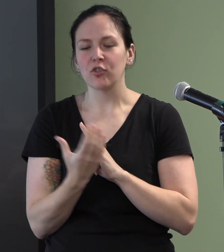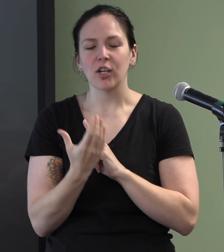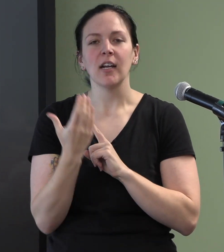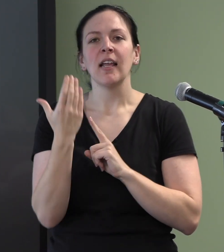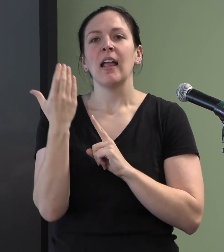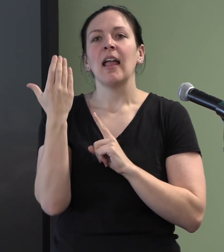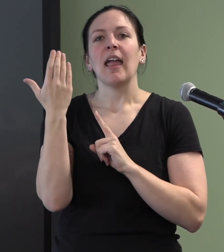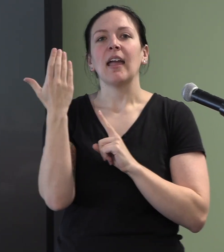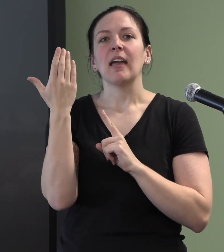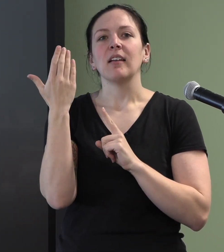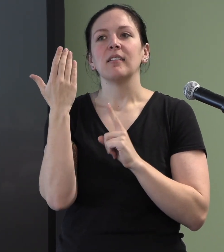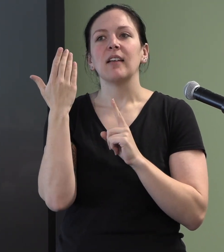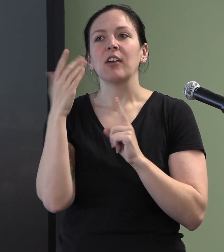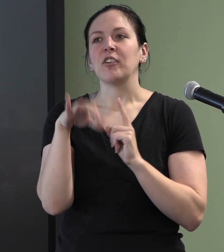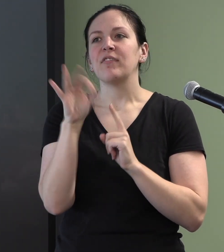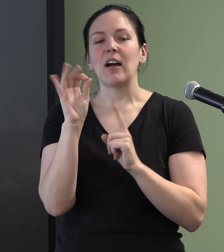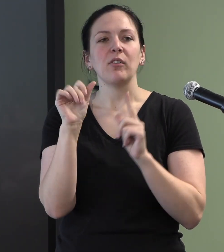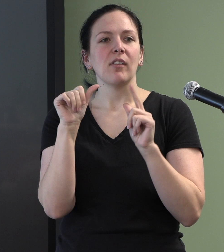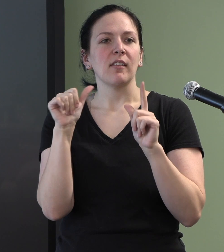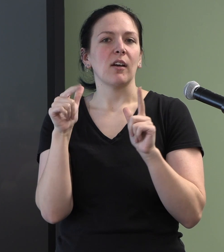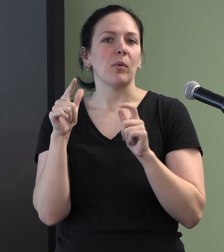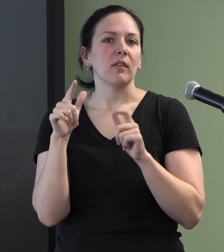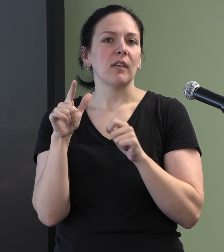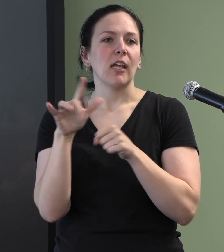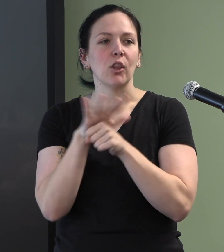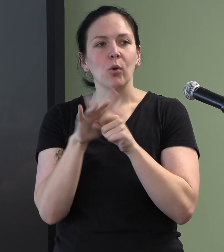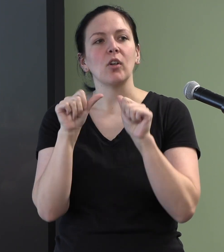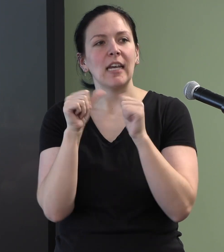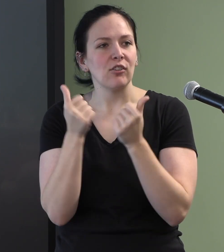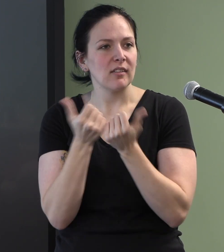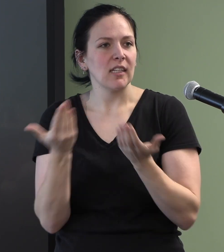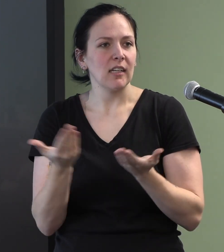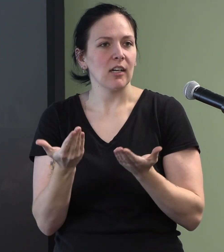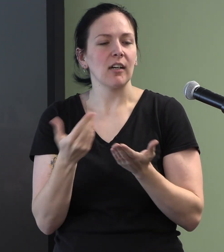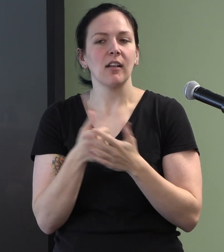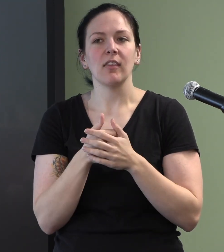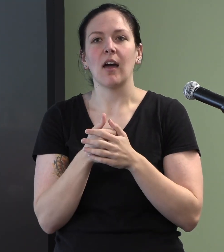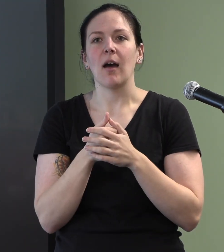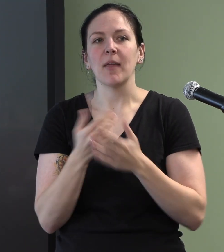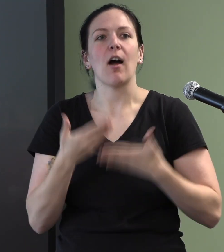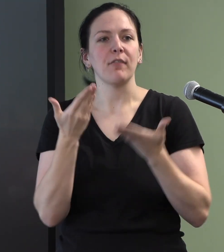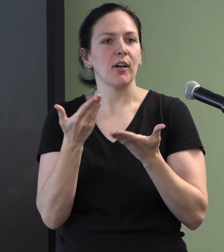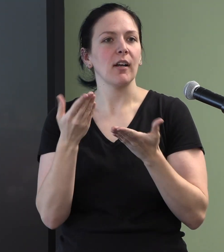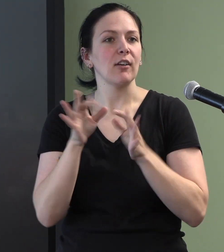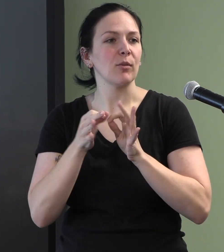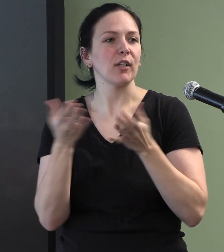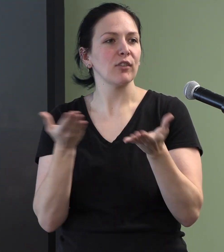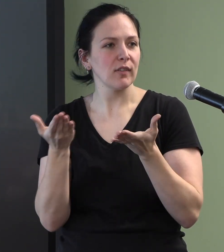culture, and actually found that there was a local agency here that offered interpreting services,